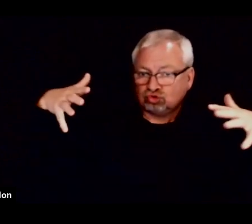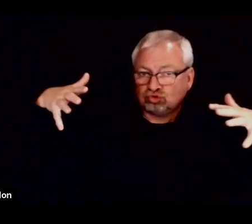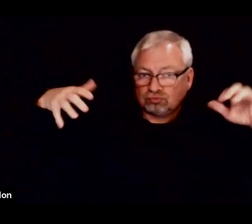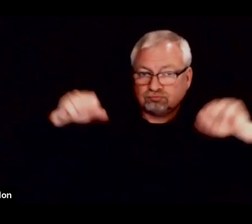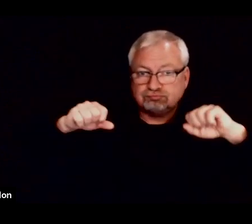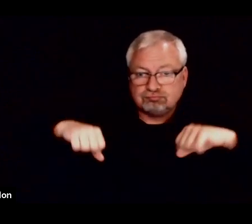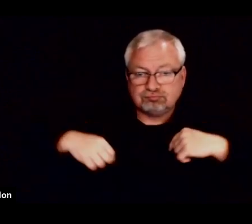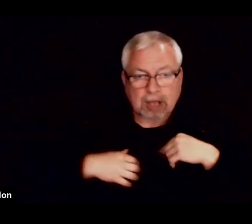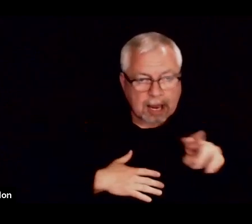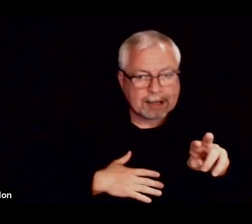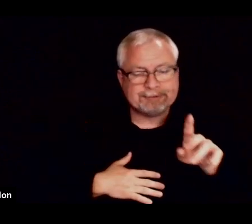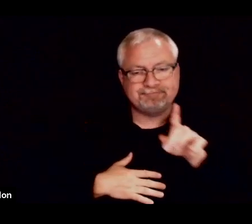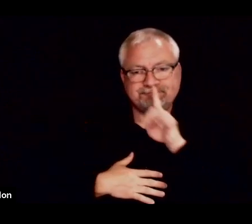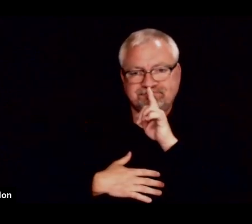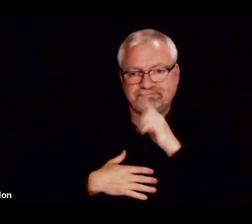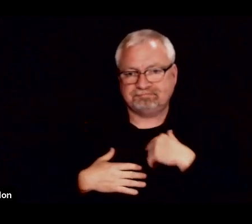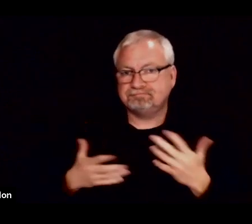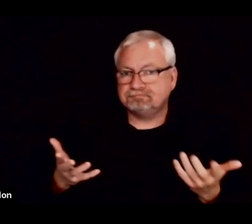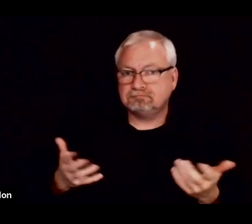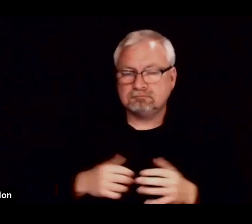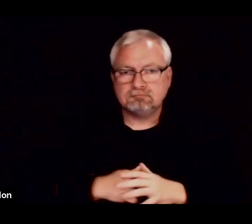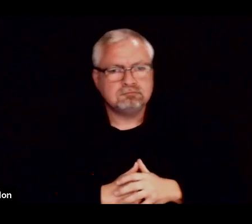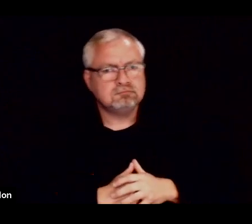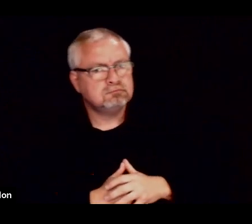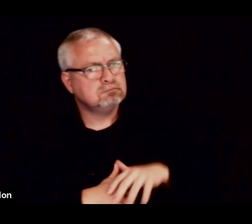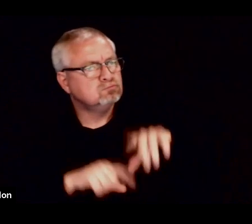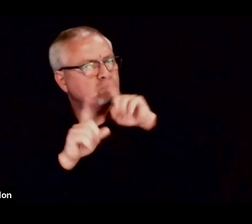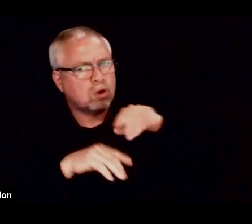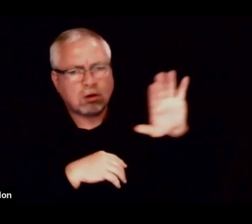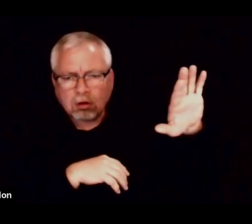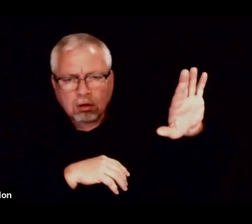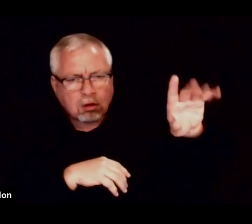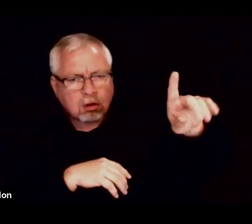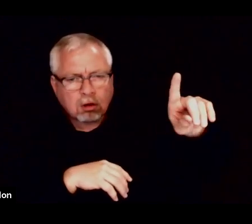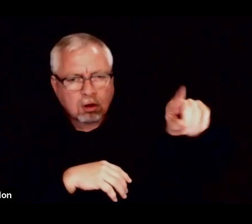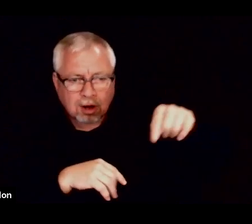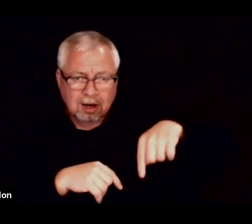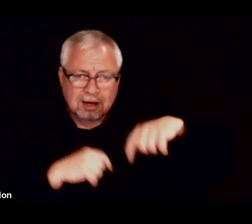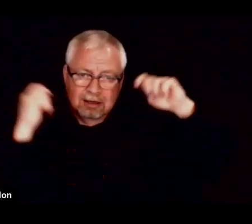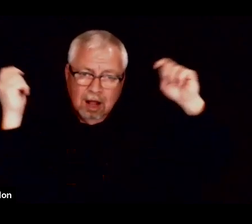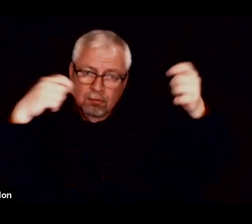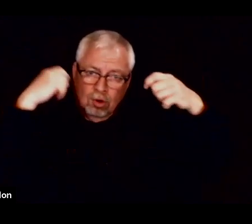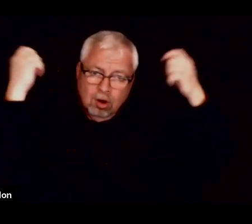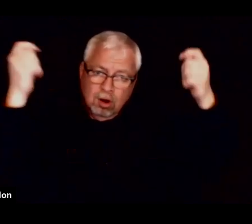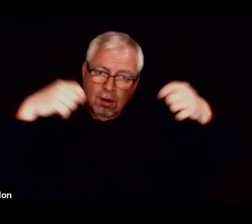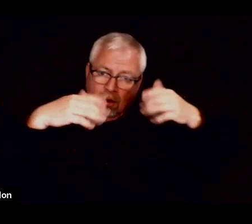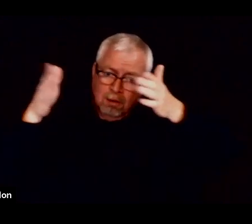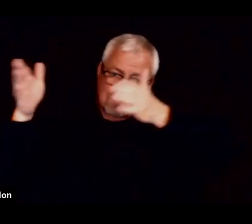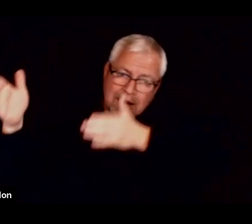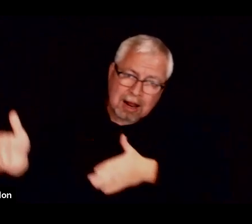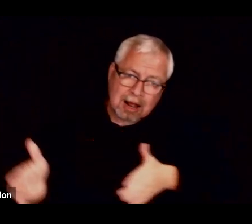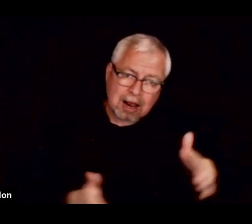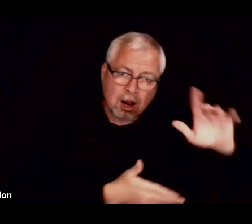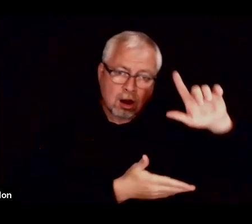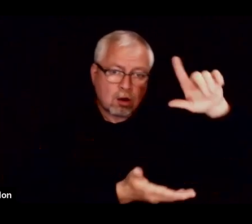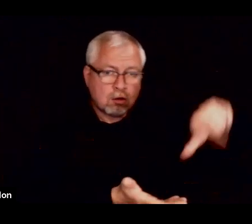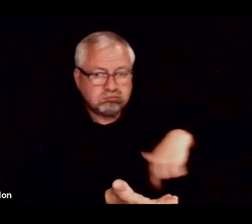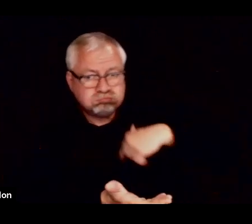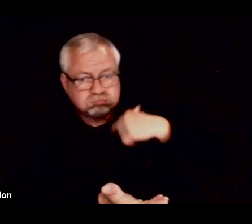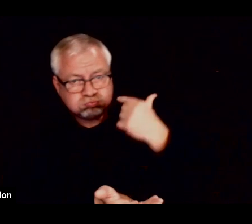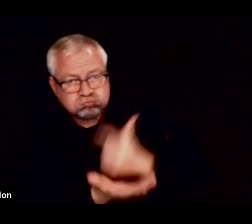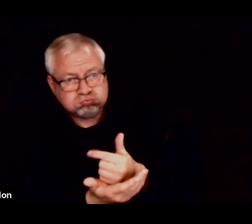So they were, I'm just trying to understand. So this was a ceremony that they were planning to do that would have gone against the state